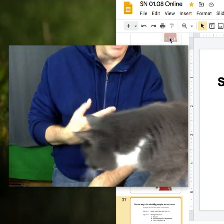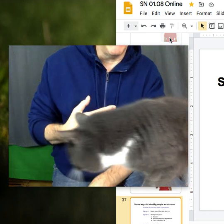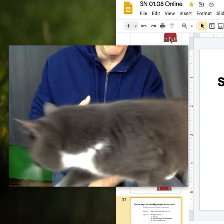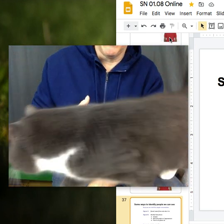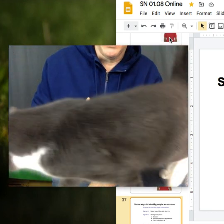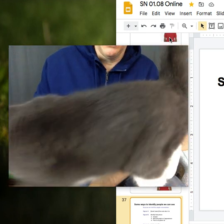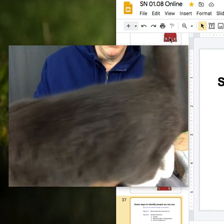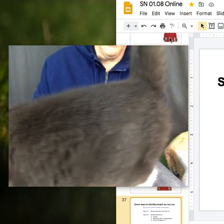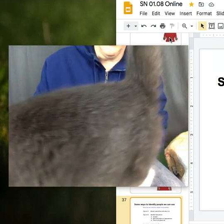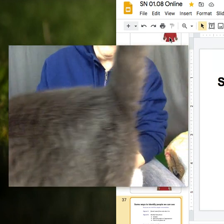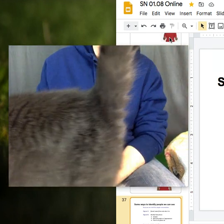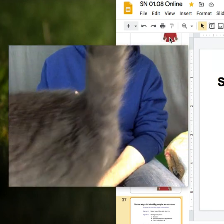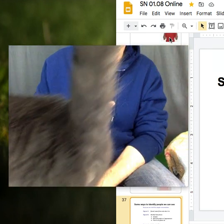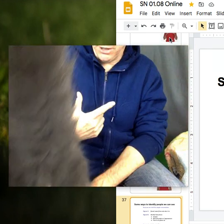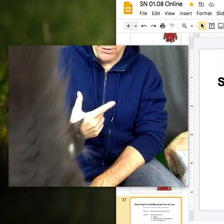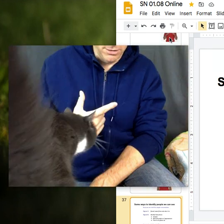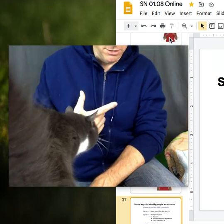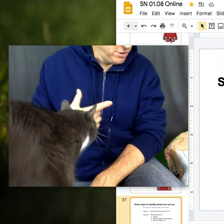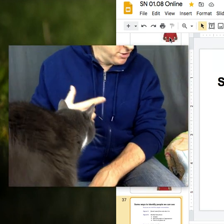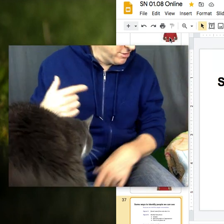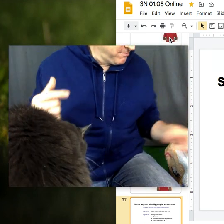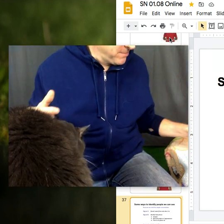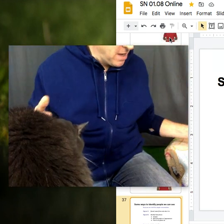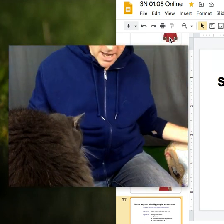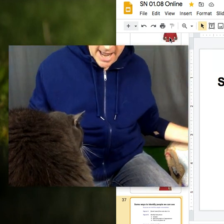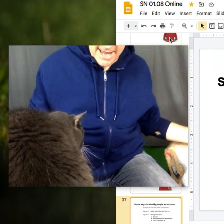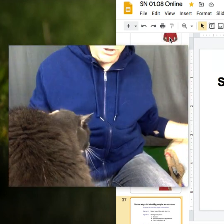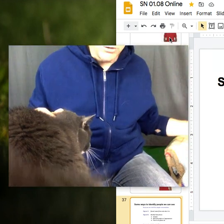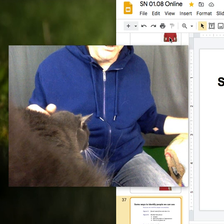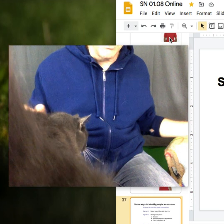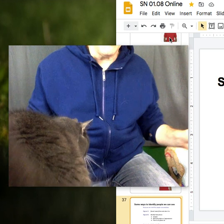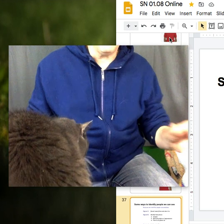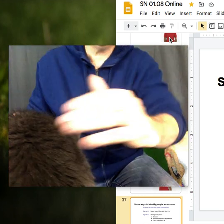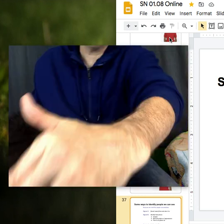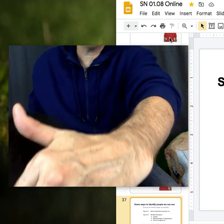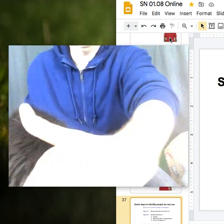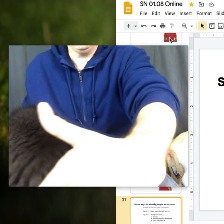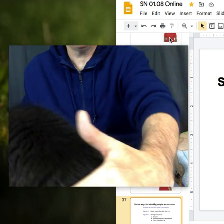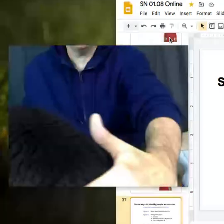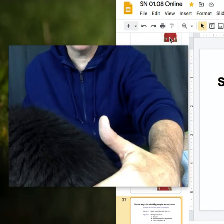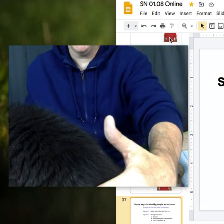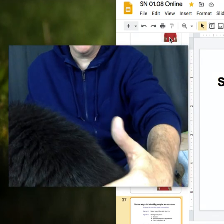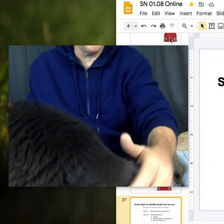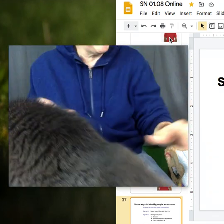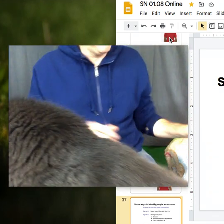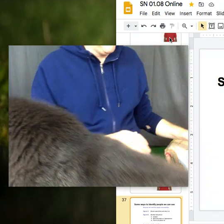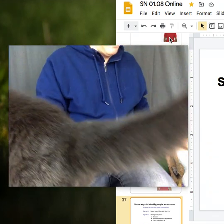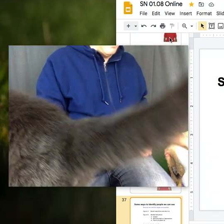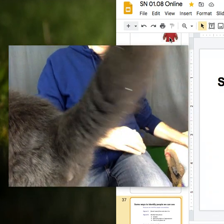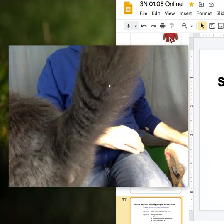Okay. I'm in the middle of teaching here. Could you, no, don't present your butt to the class. Come